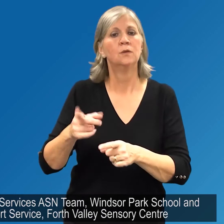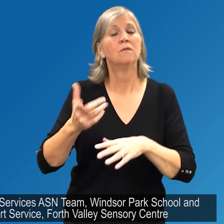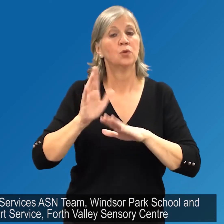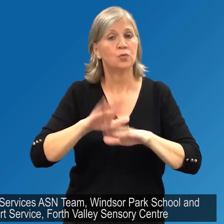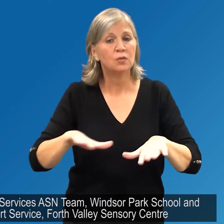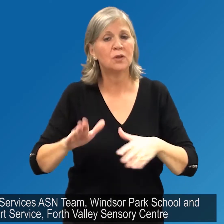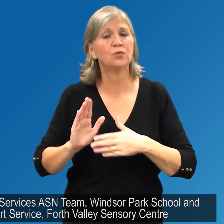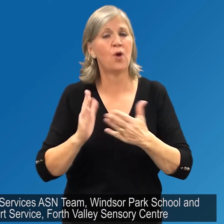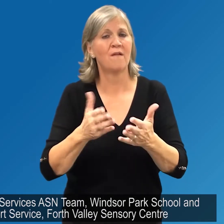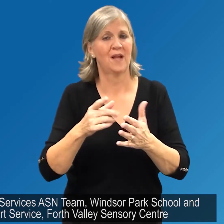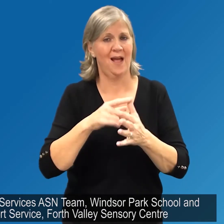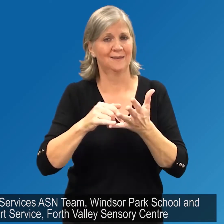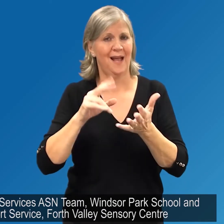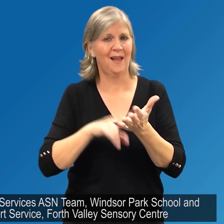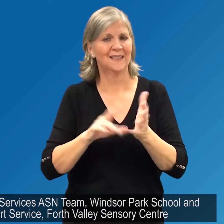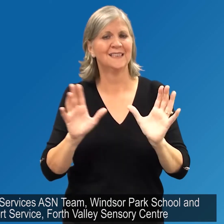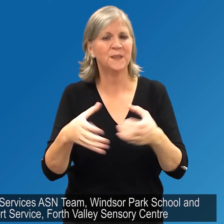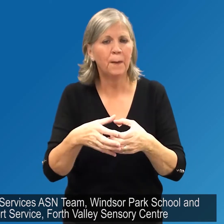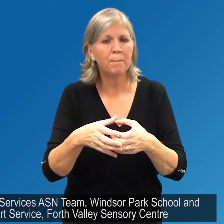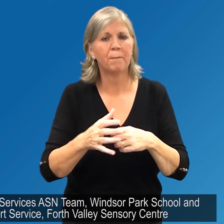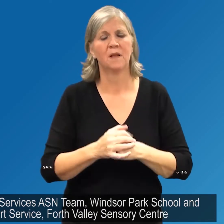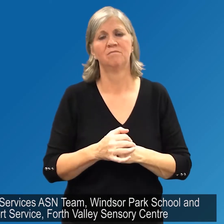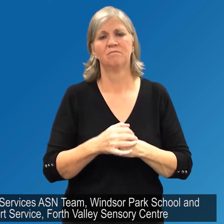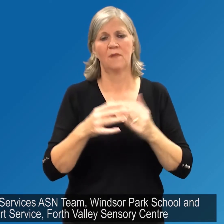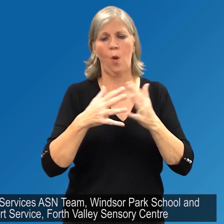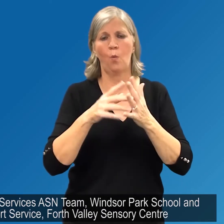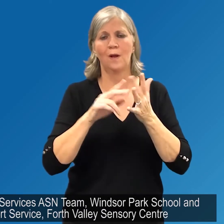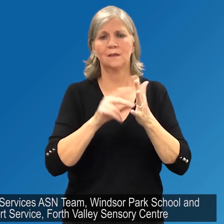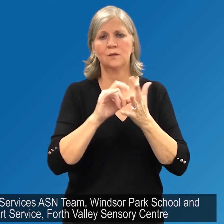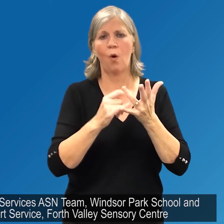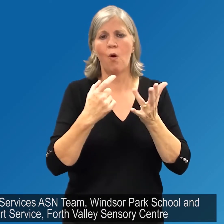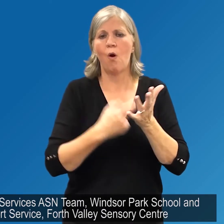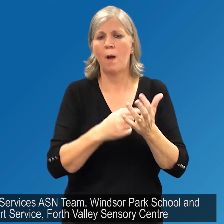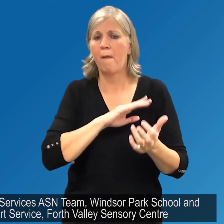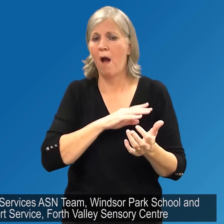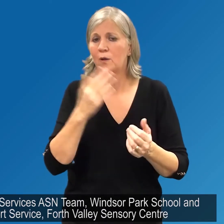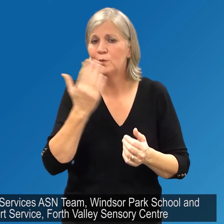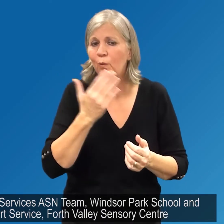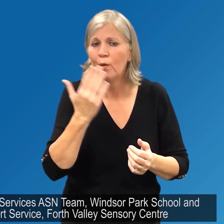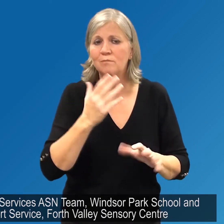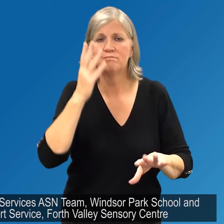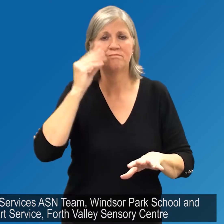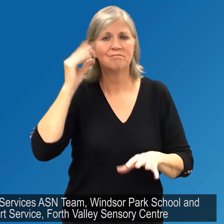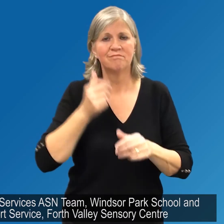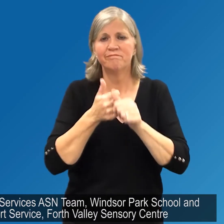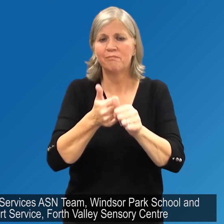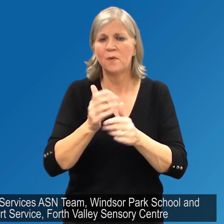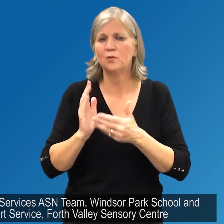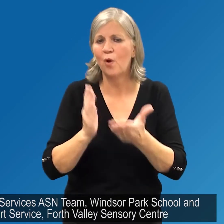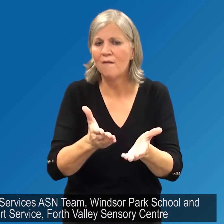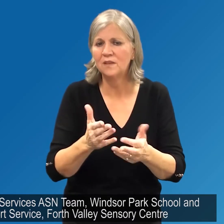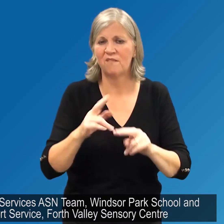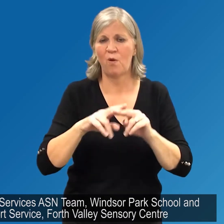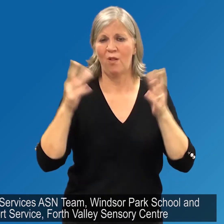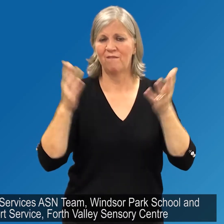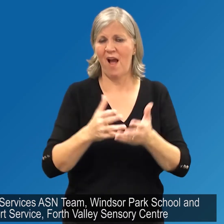Assigned to Children's Services ASN Team, Windsor Park School and Sensory Support Service, Forth Valley Sensory Centre,